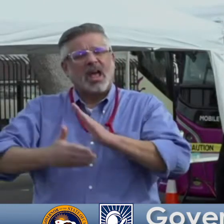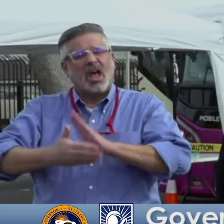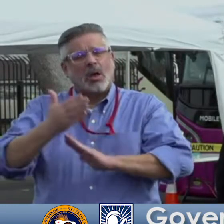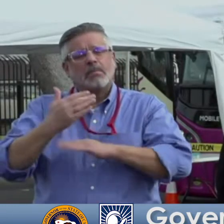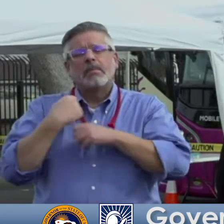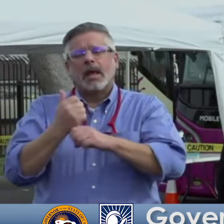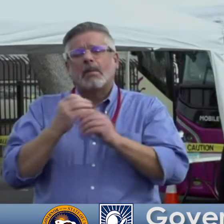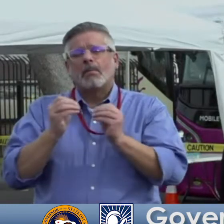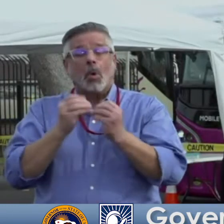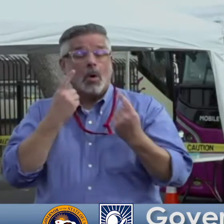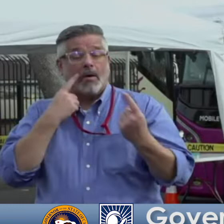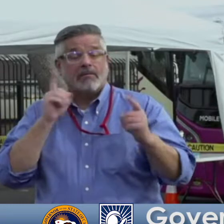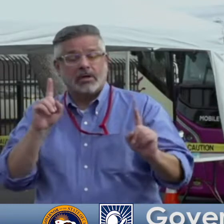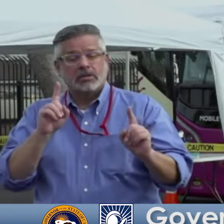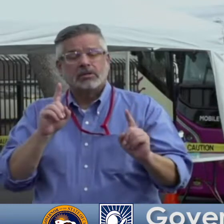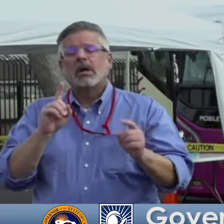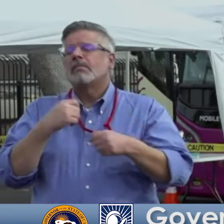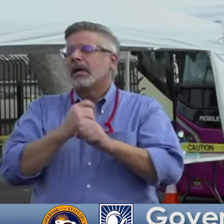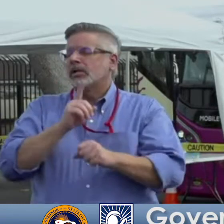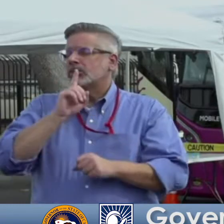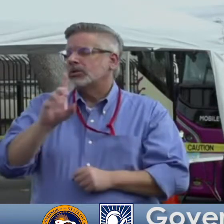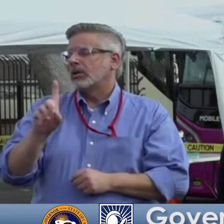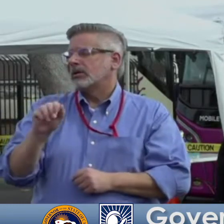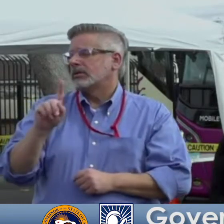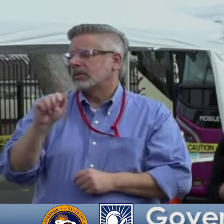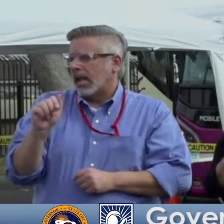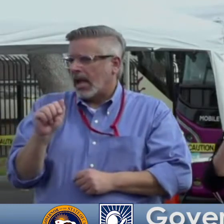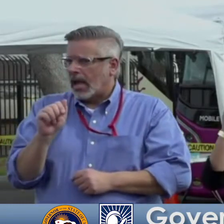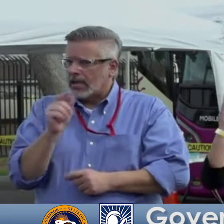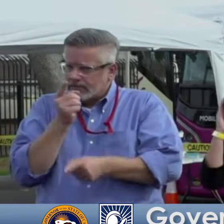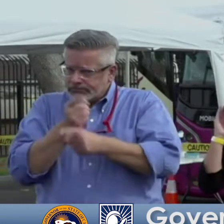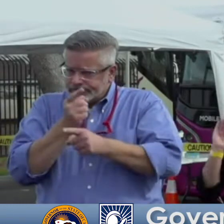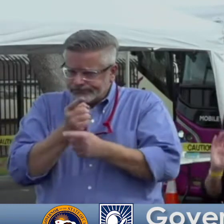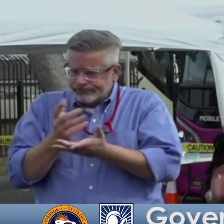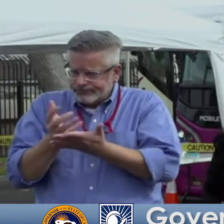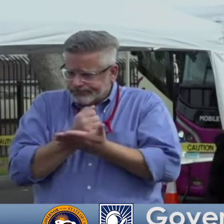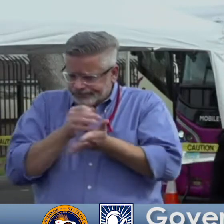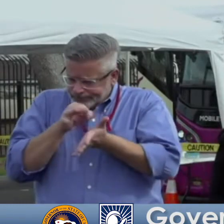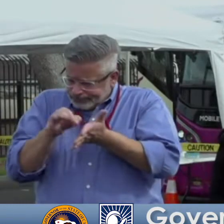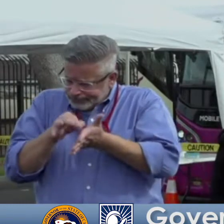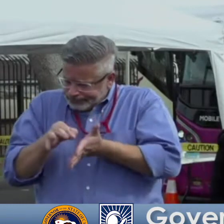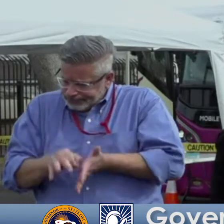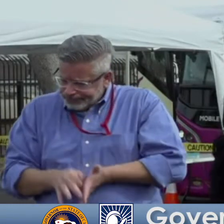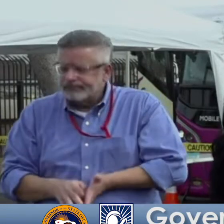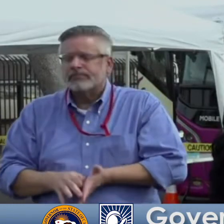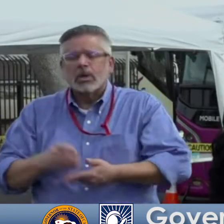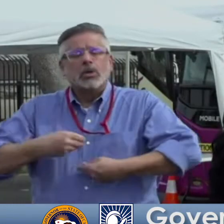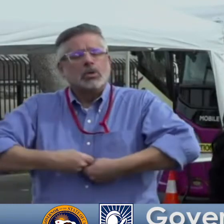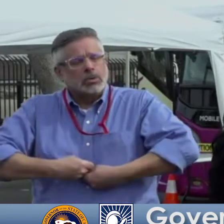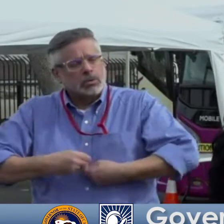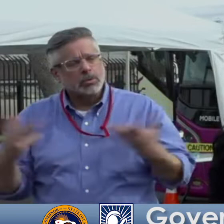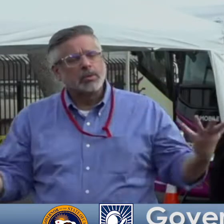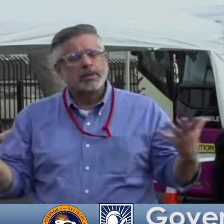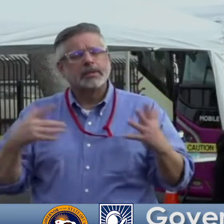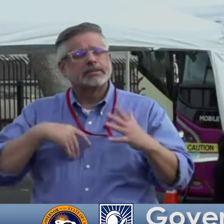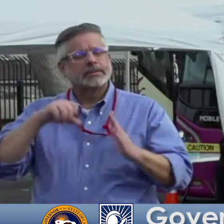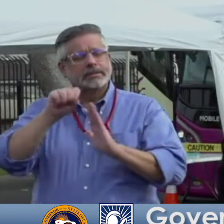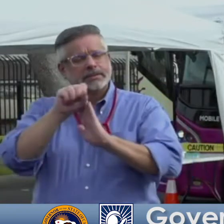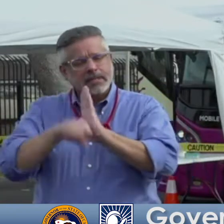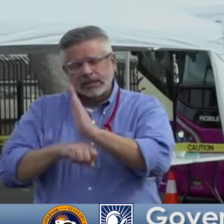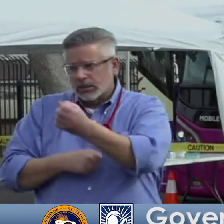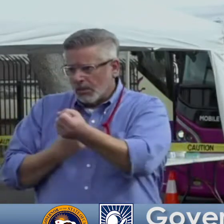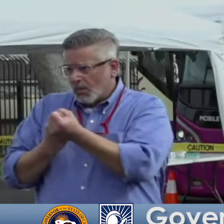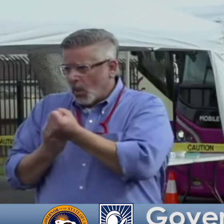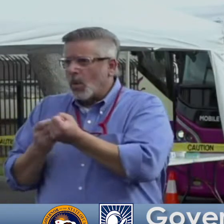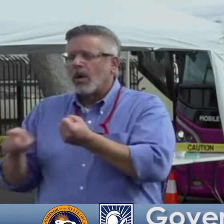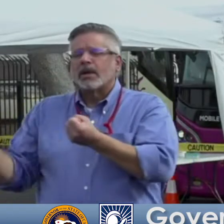make things more efficient and to make sure data is collected more effectively. We have distributed across the state of California to support these